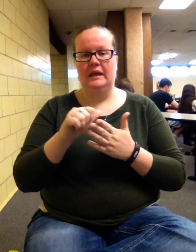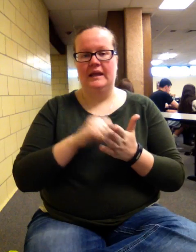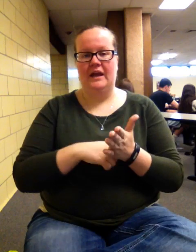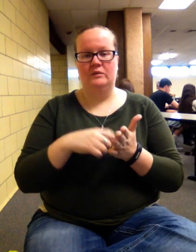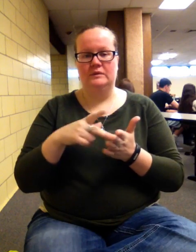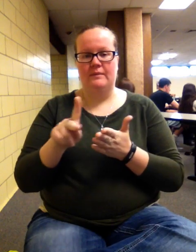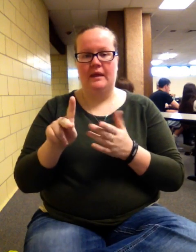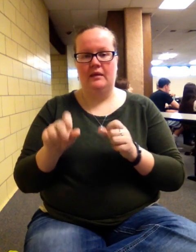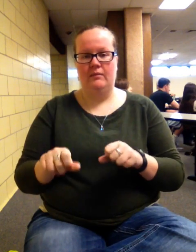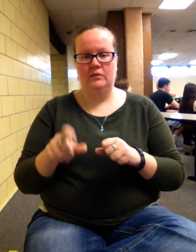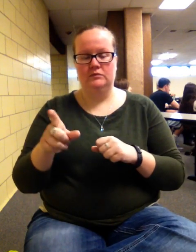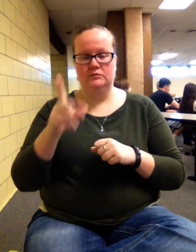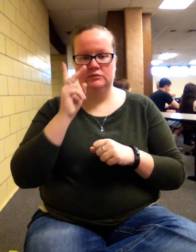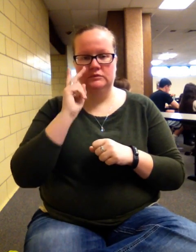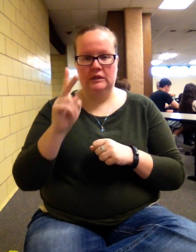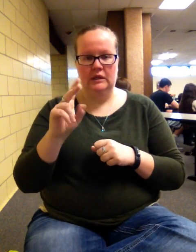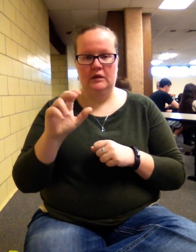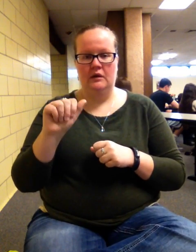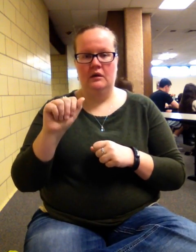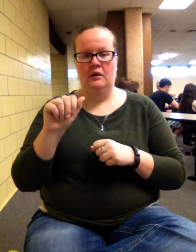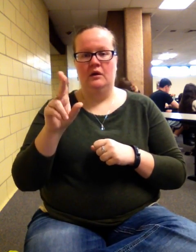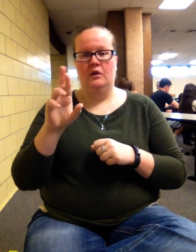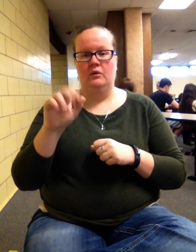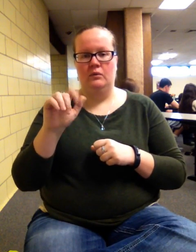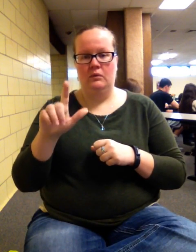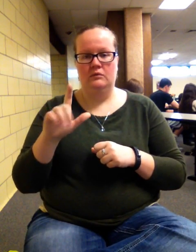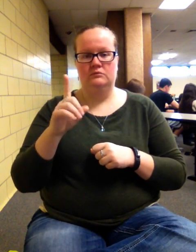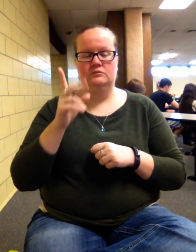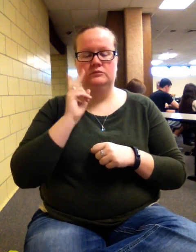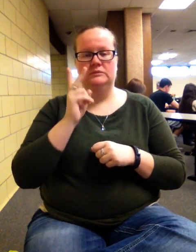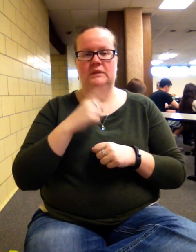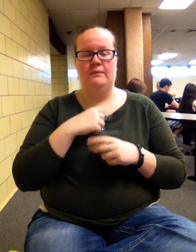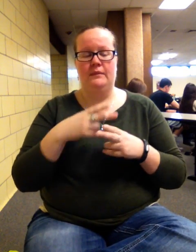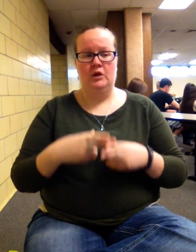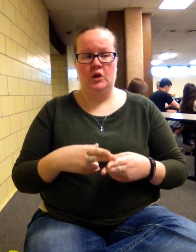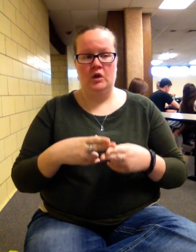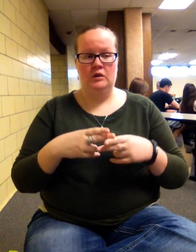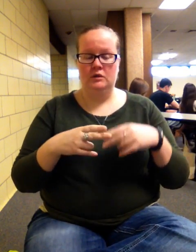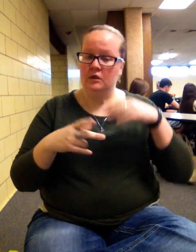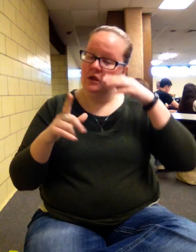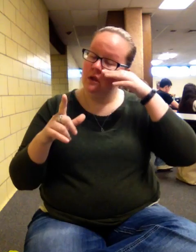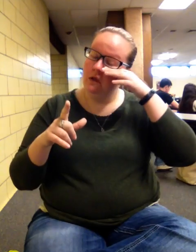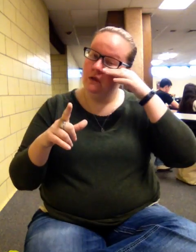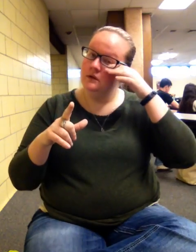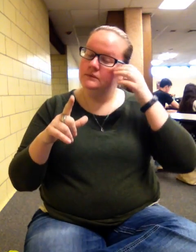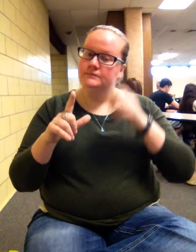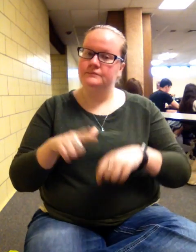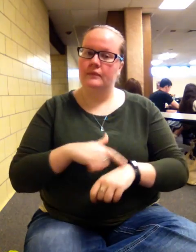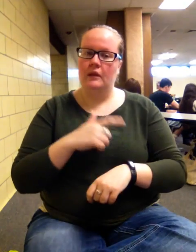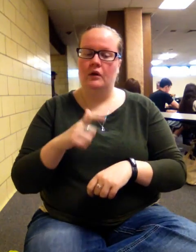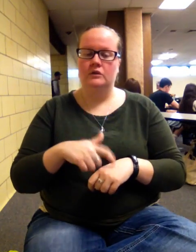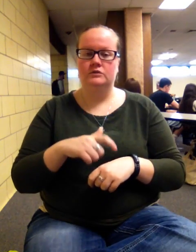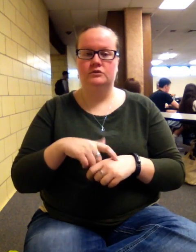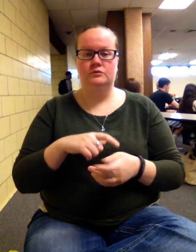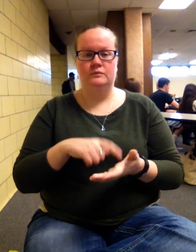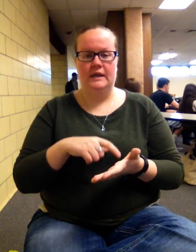we see accruals, we see, I'm going to call it long-term debt, and as you know, some of it will be in